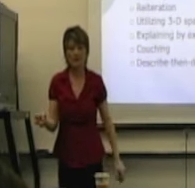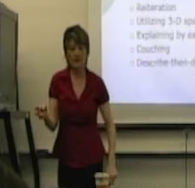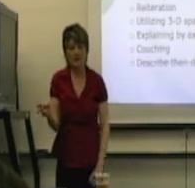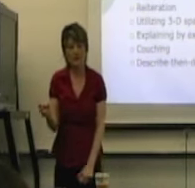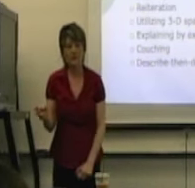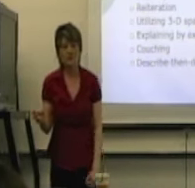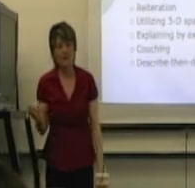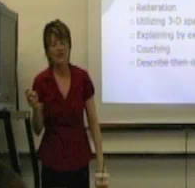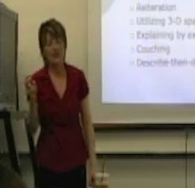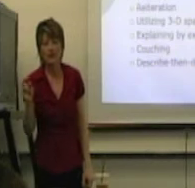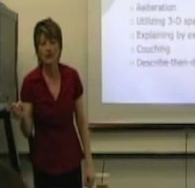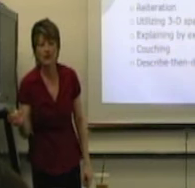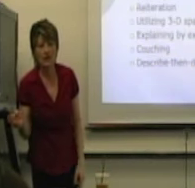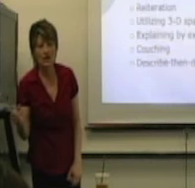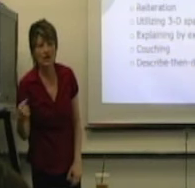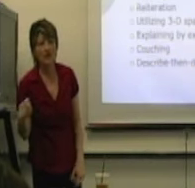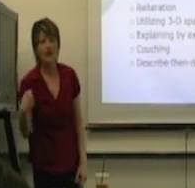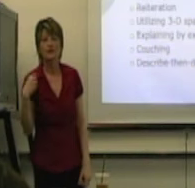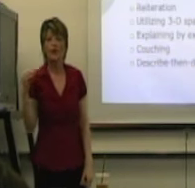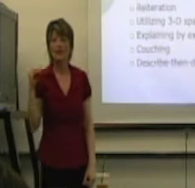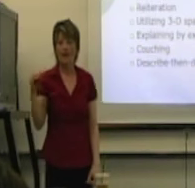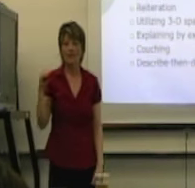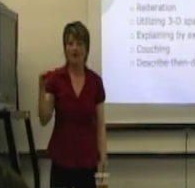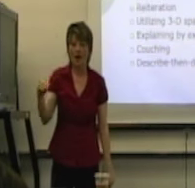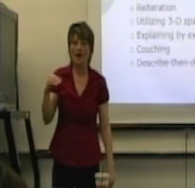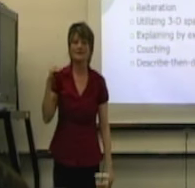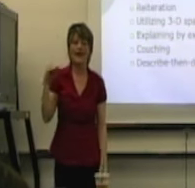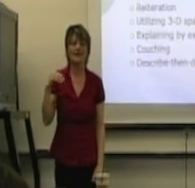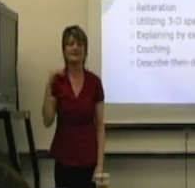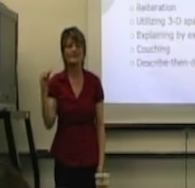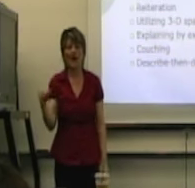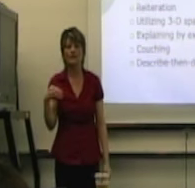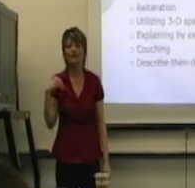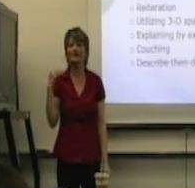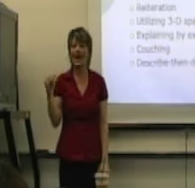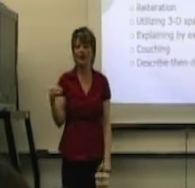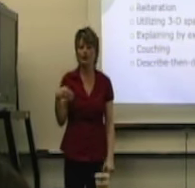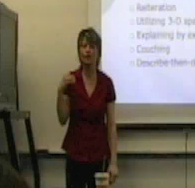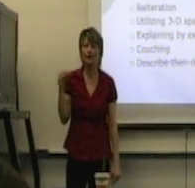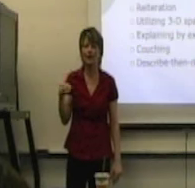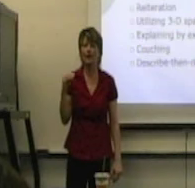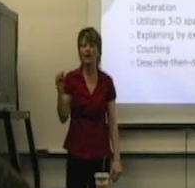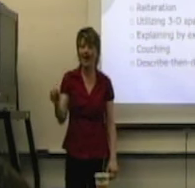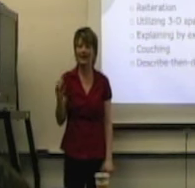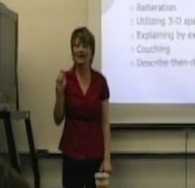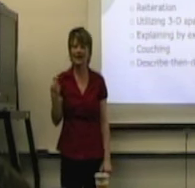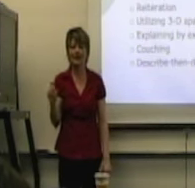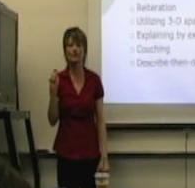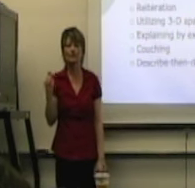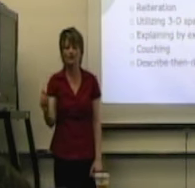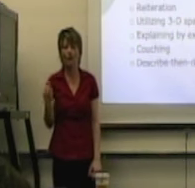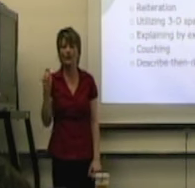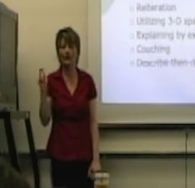translatable into spoken English. They don't come across as sounding natural or idiomatic in spoken